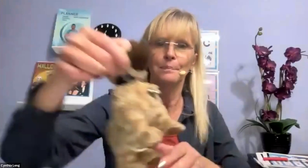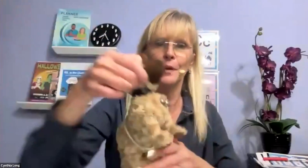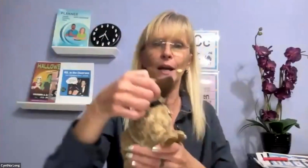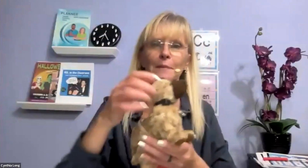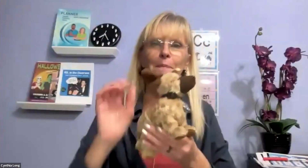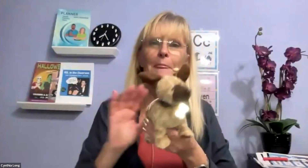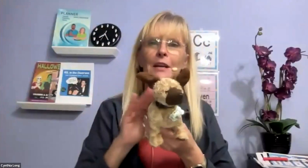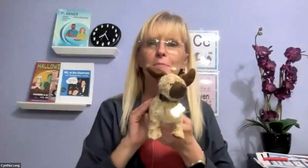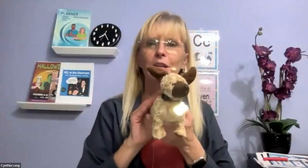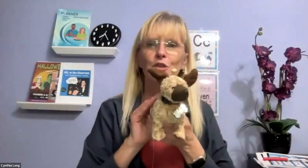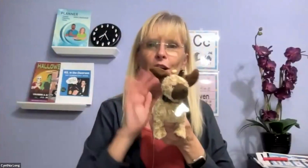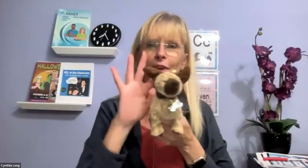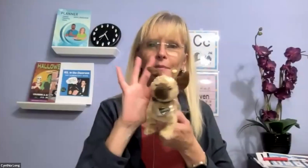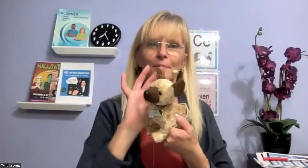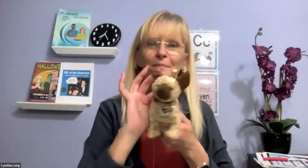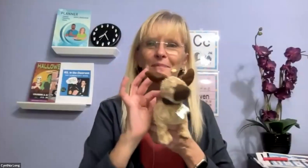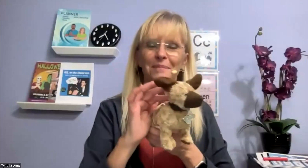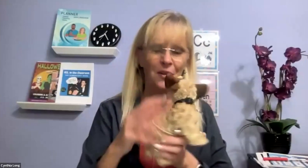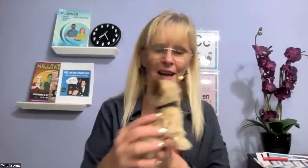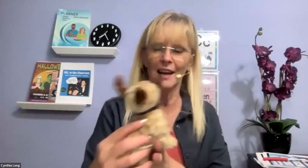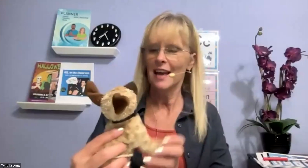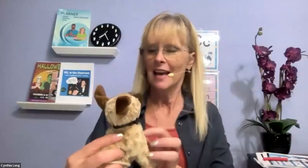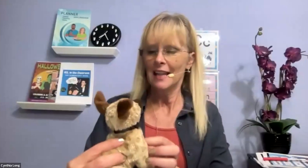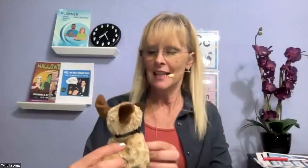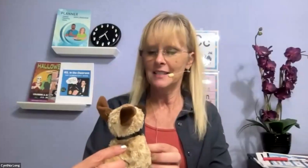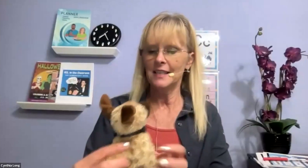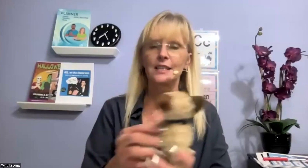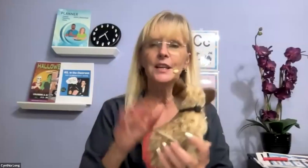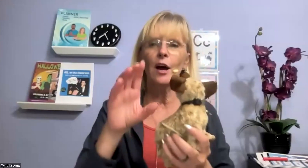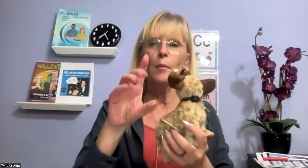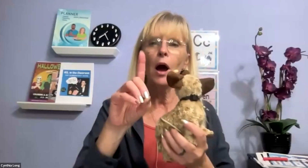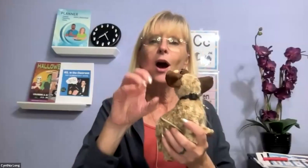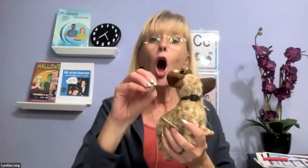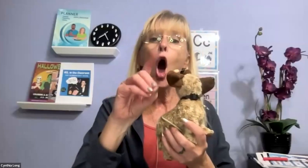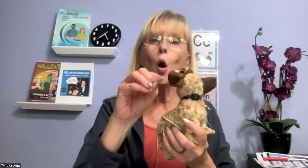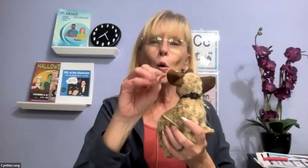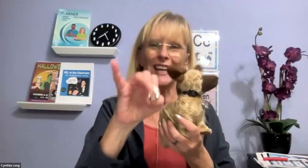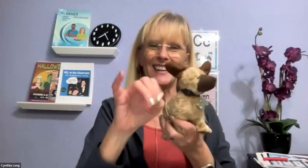You ready? Here's my little doggy. Okay. This is Odie.